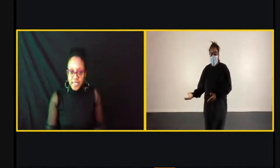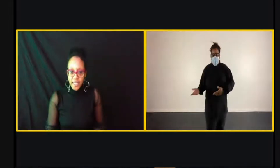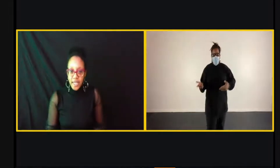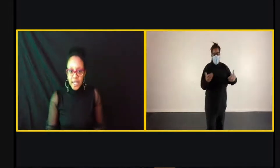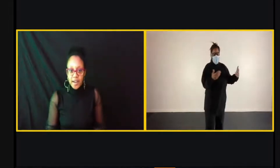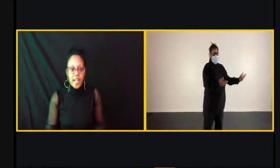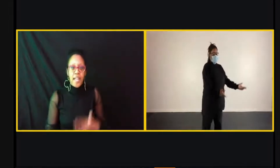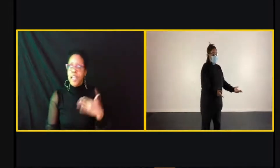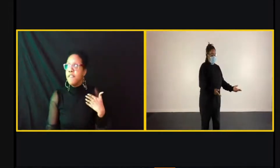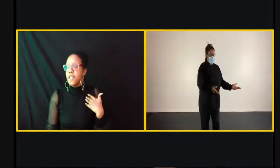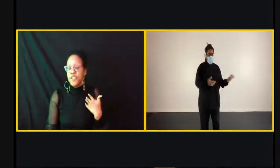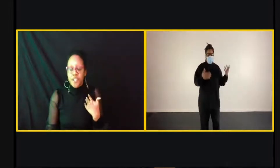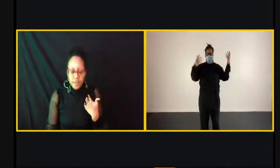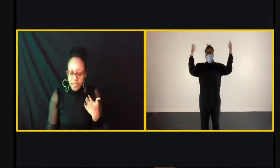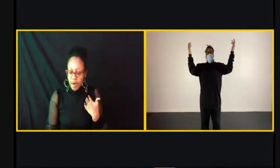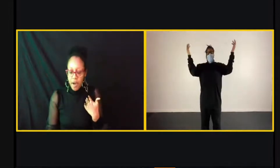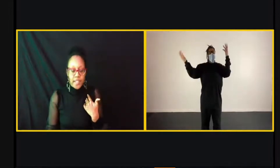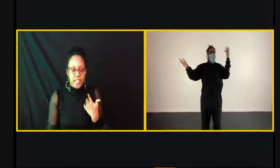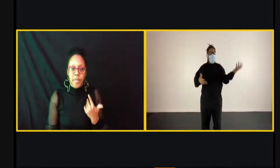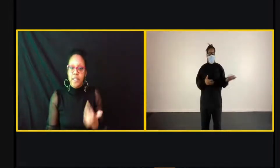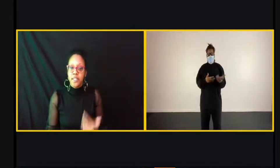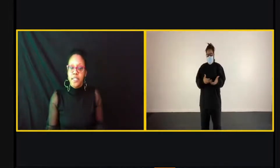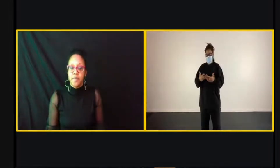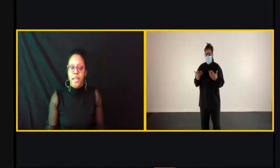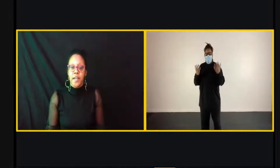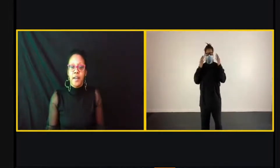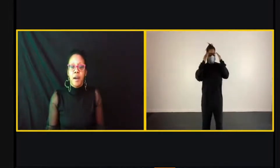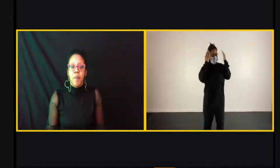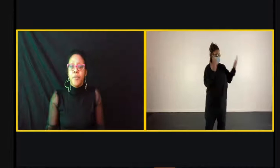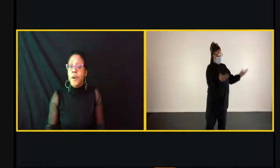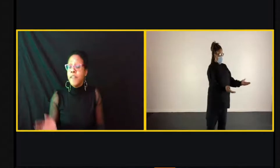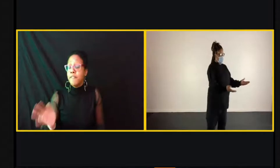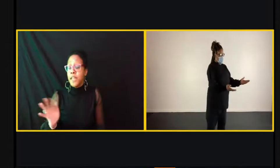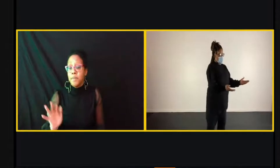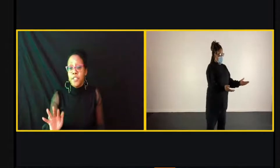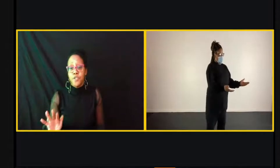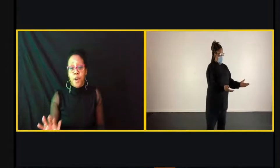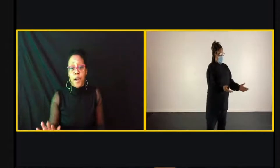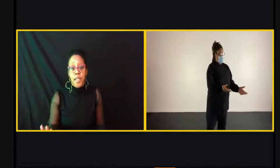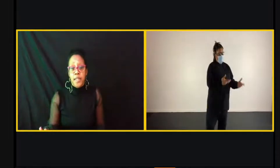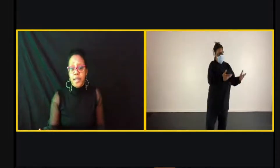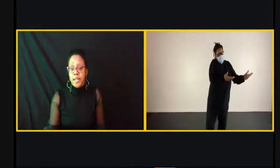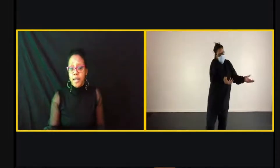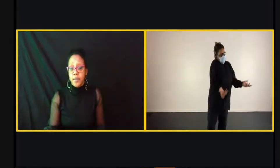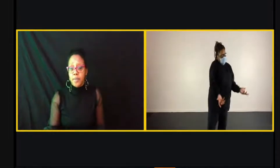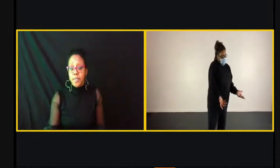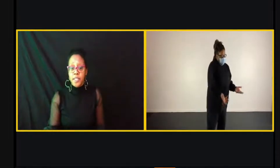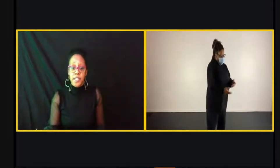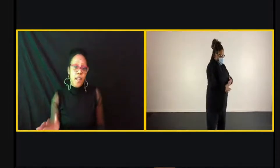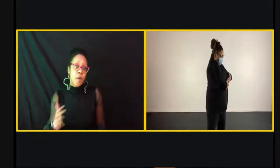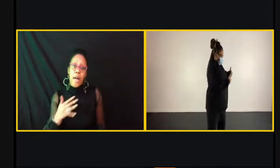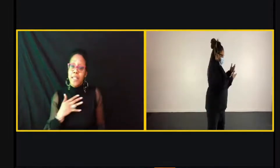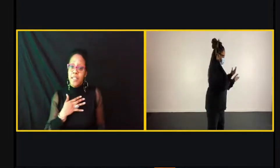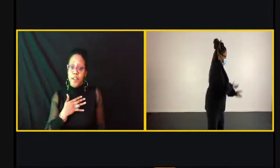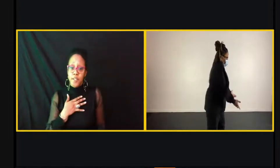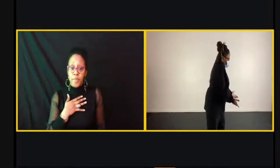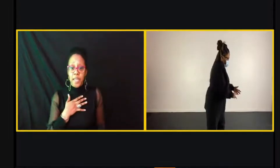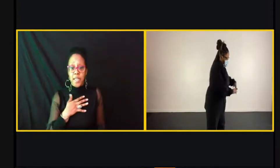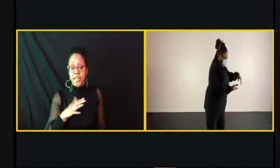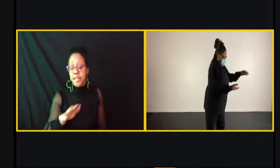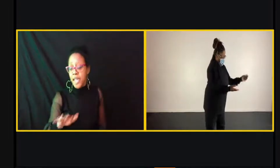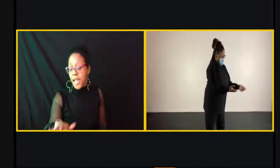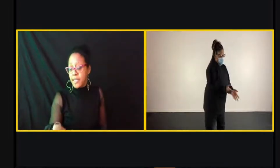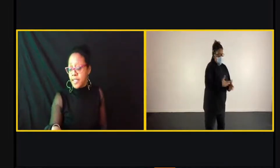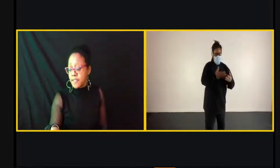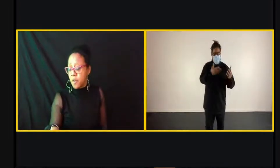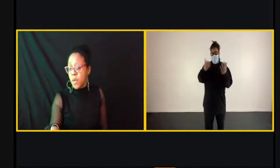stress in the air, even the children know how to spell despair. Broken families drawn in their coloring books while adults peek